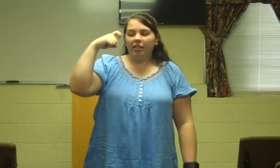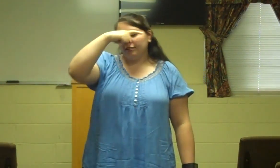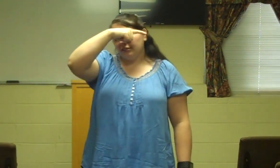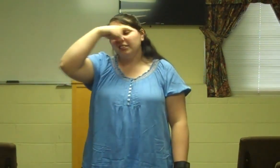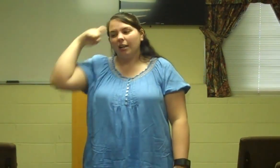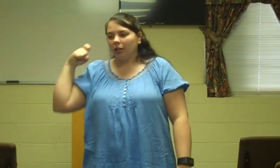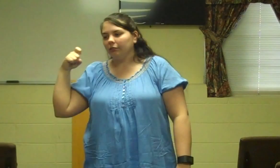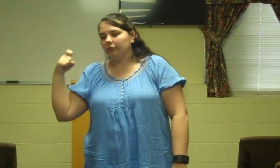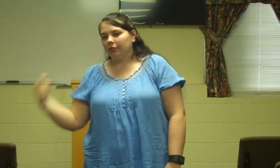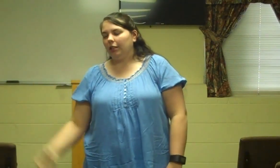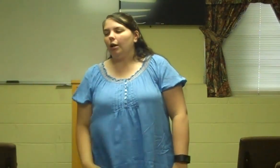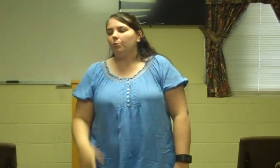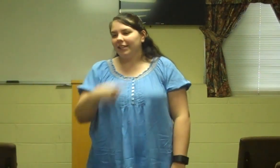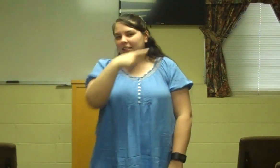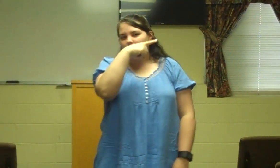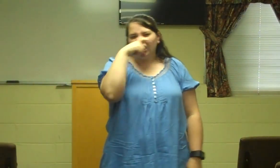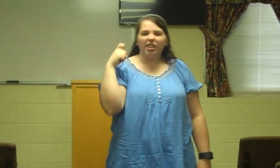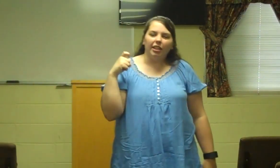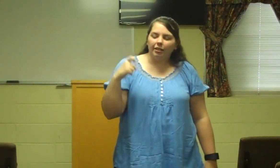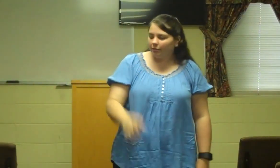ugly, summer. But that's time for ugly.